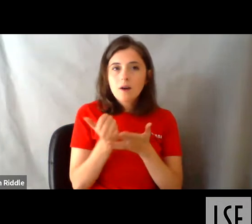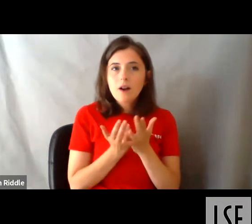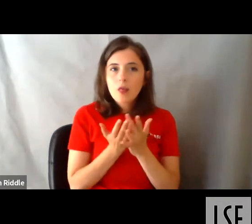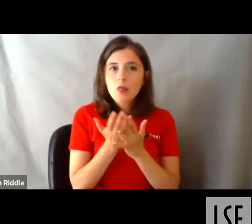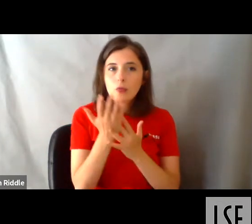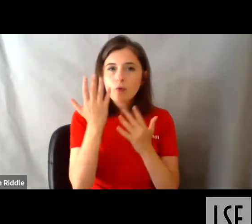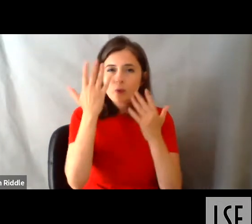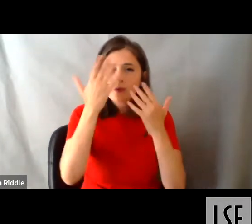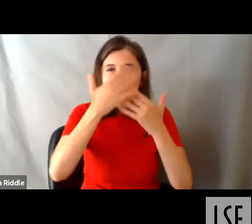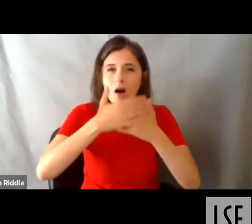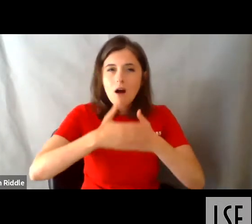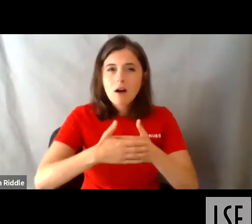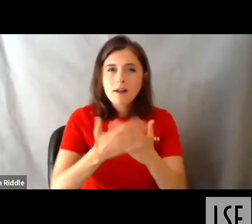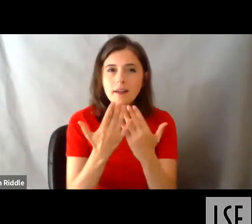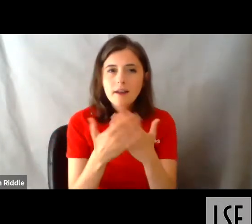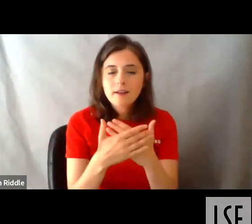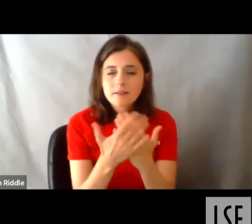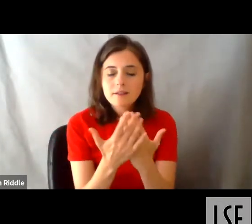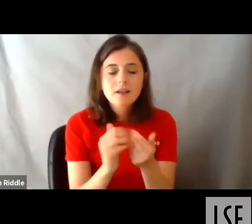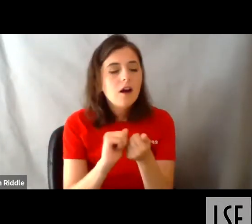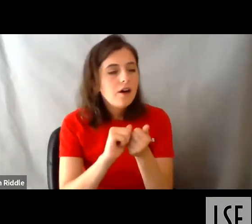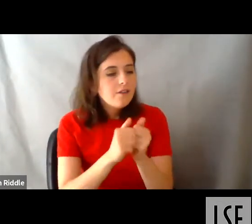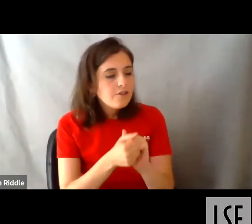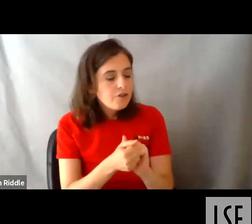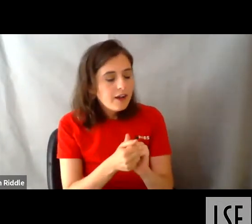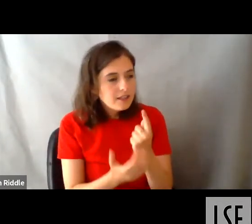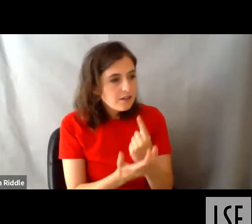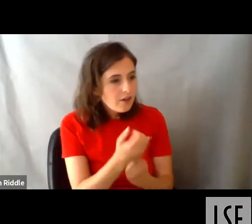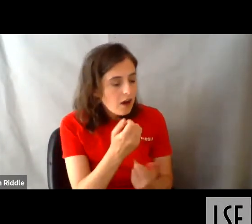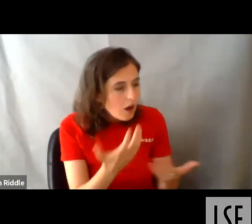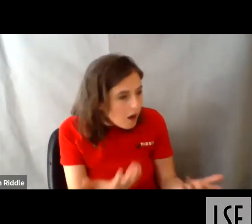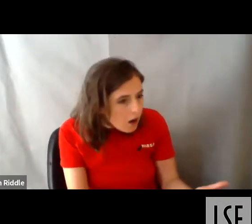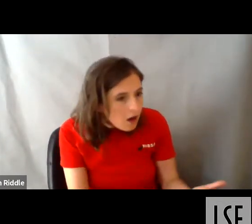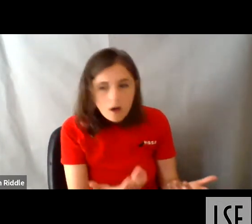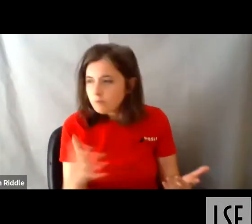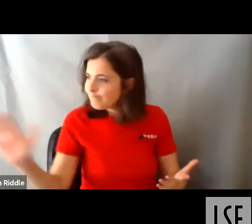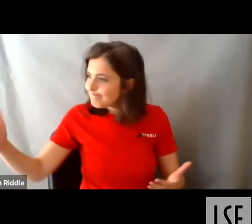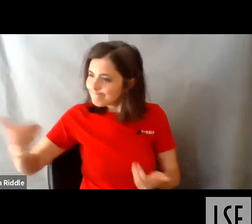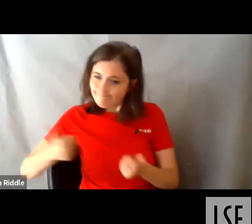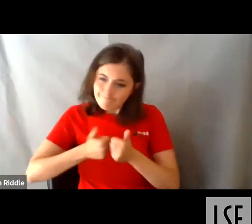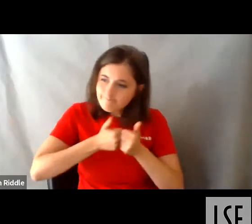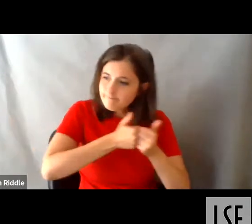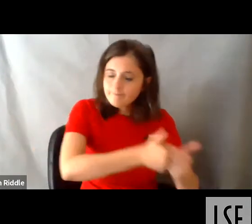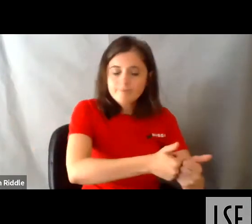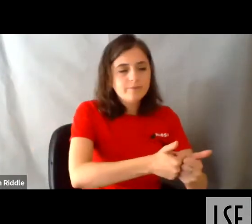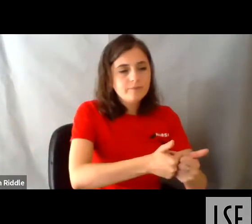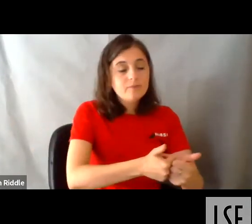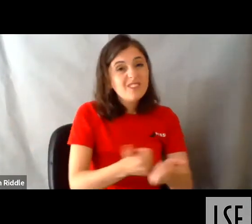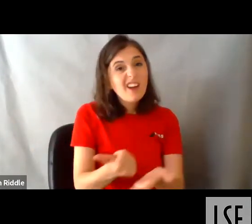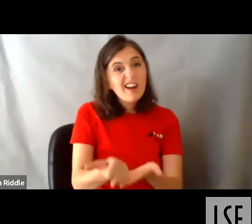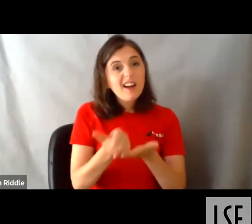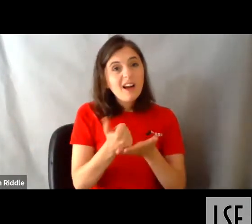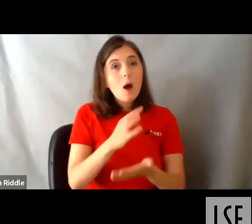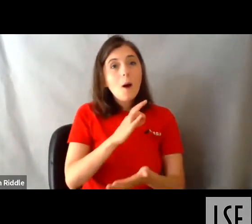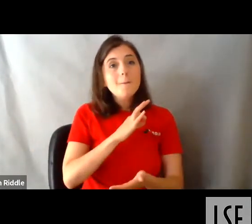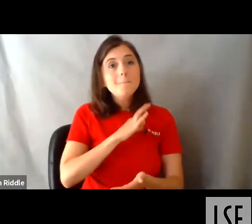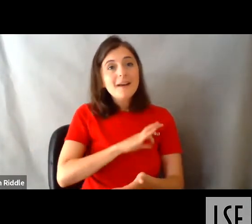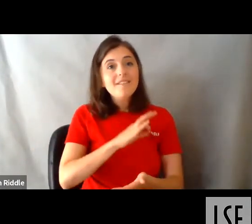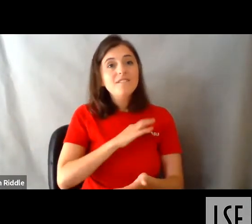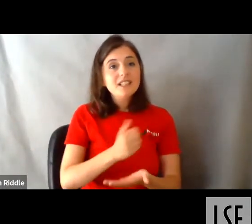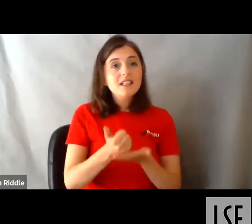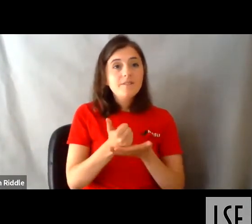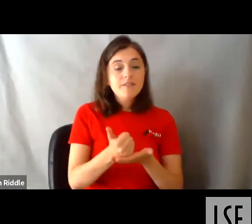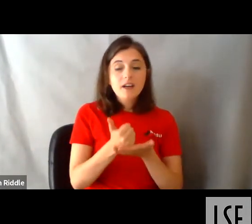dark days. Friends heard what had happened and rallied around. I got some benefits